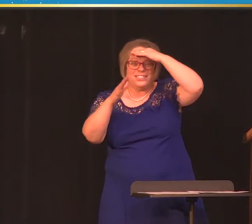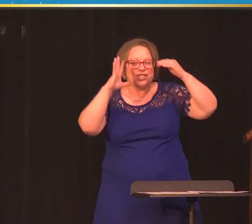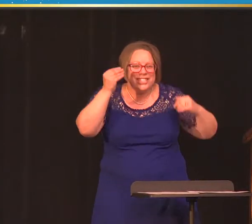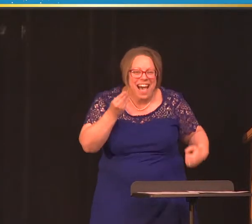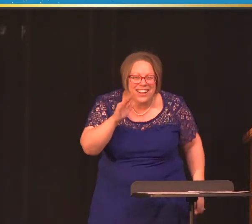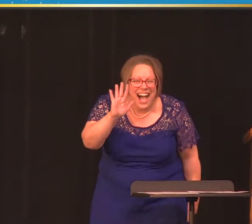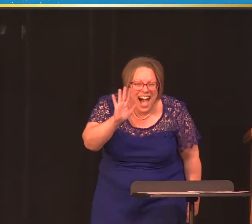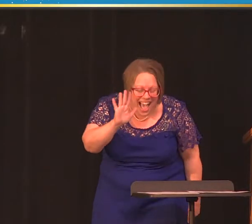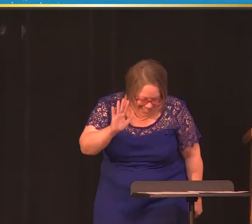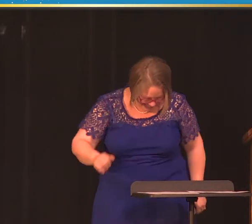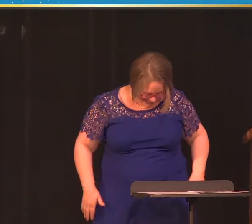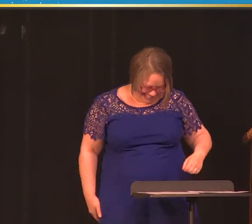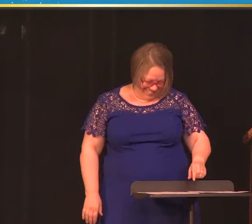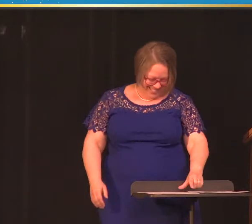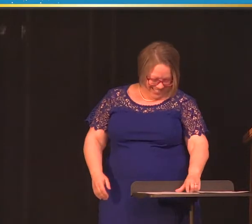There you are. Oh, hi.